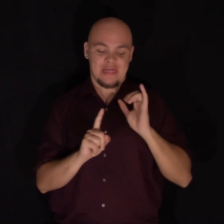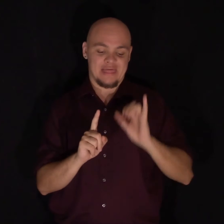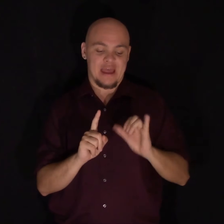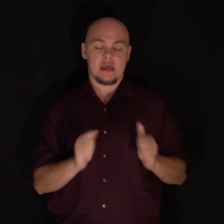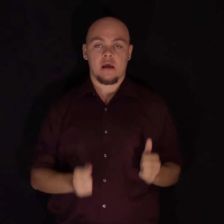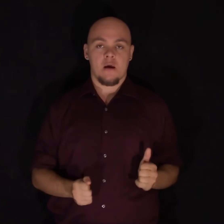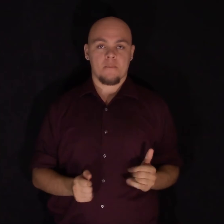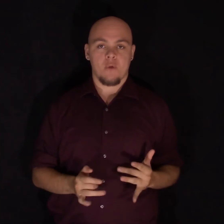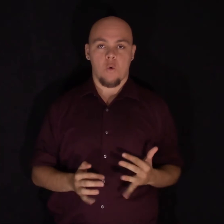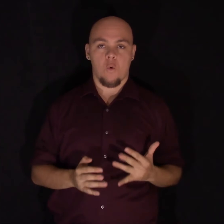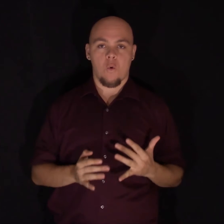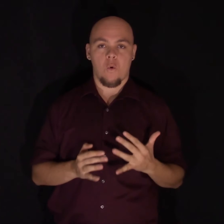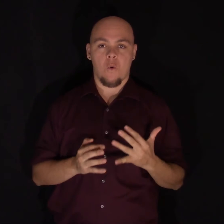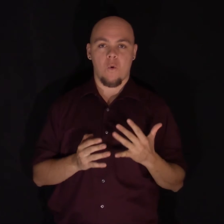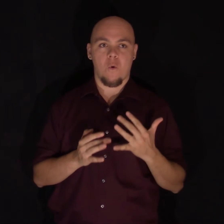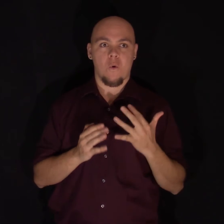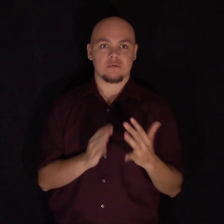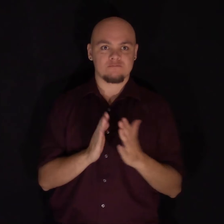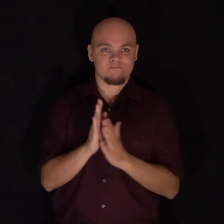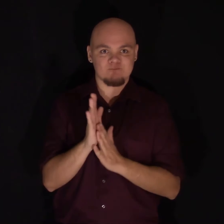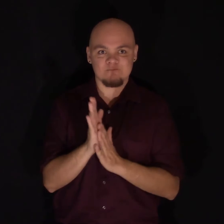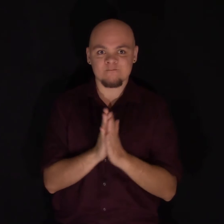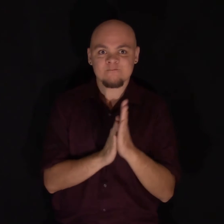when you start rubbing sticks together.